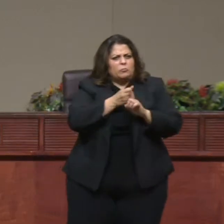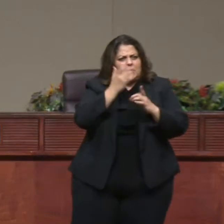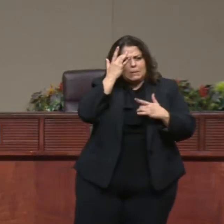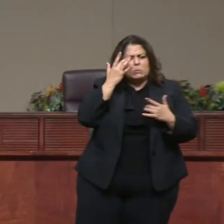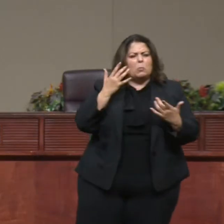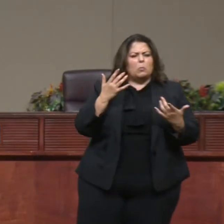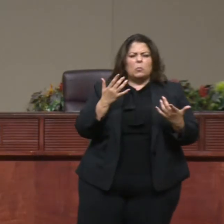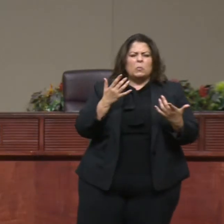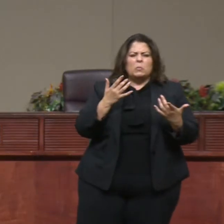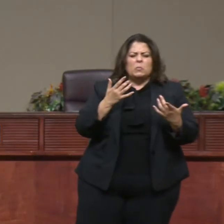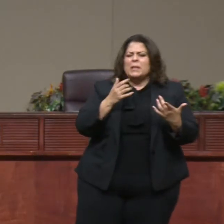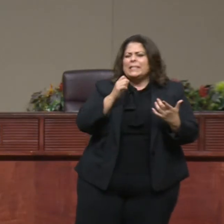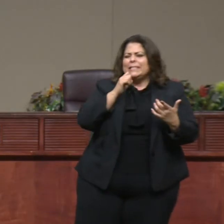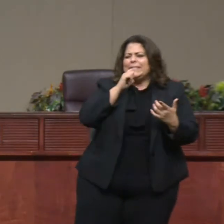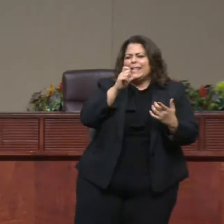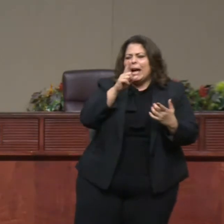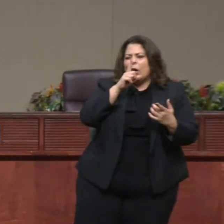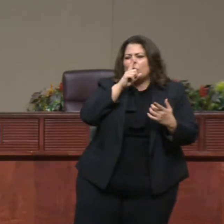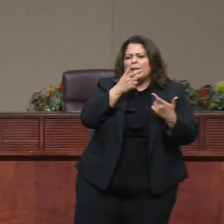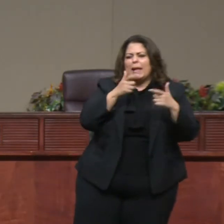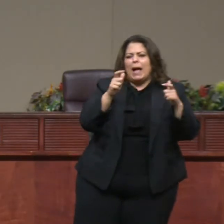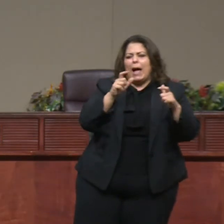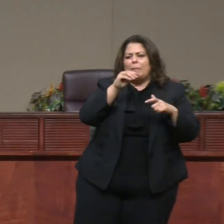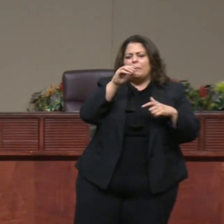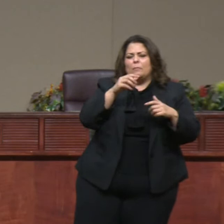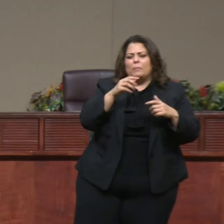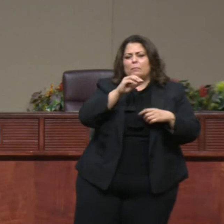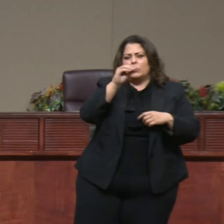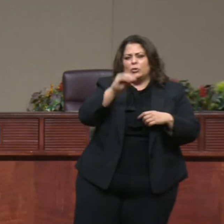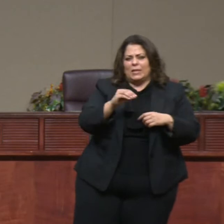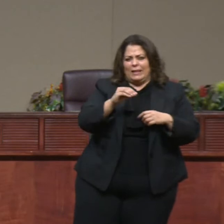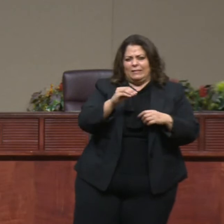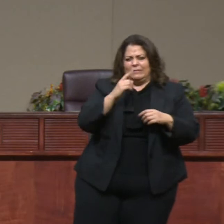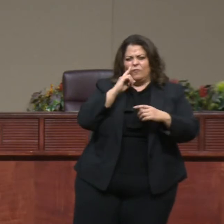lacks significance statistically speaking.